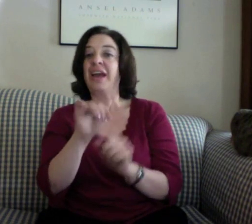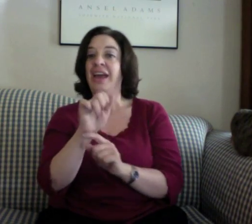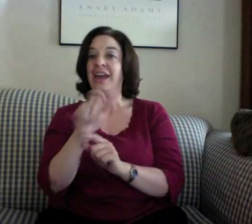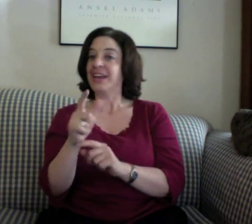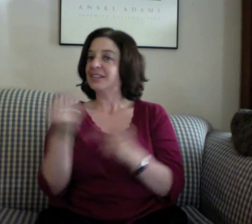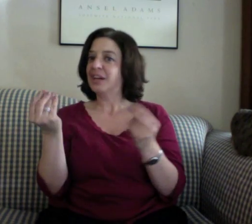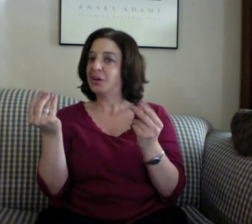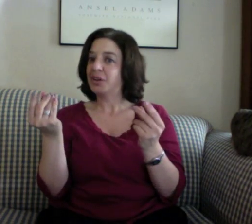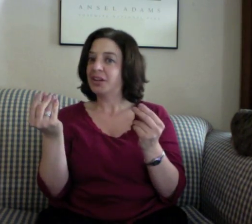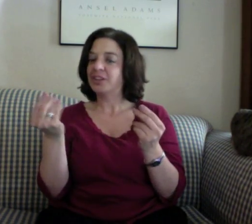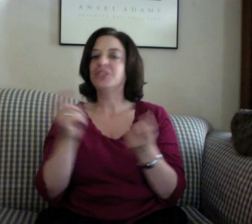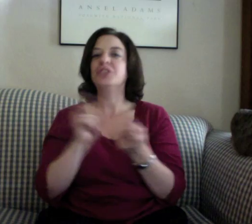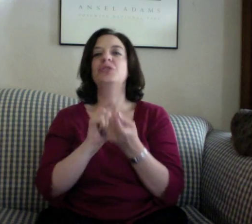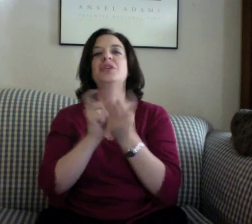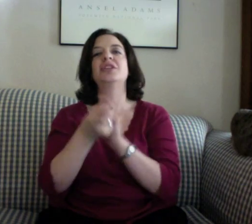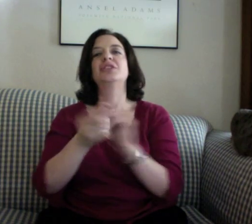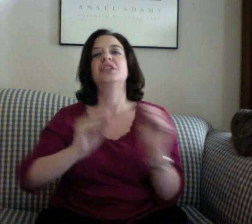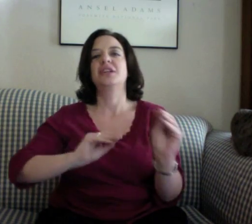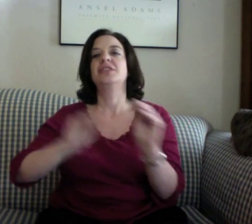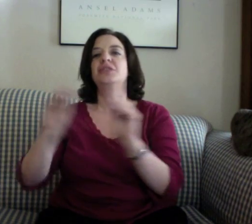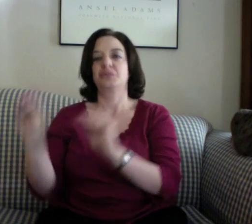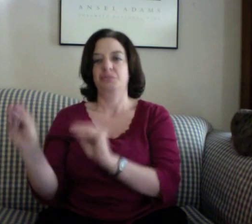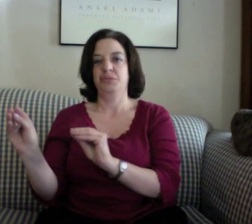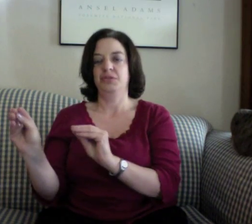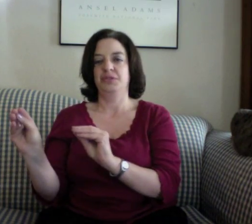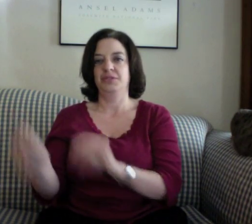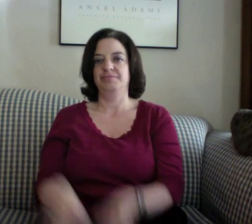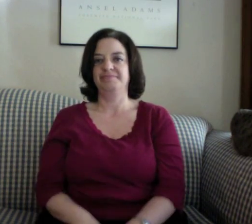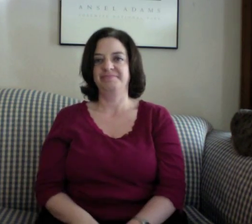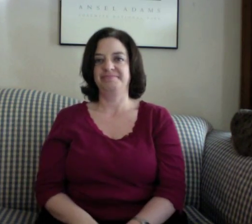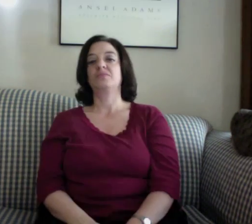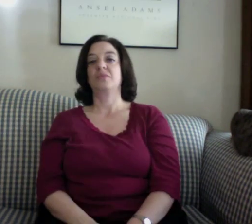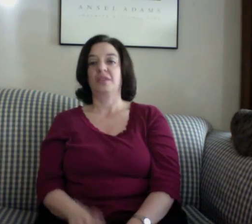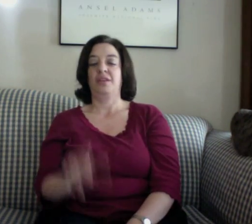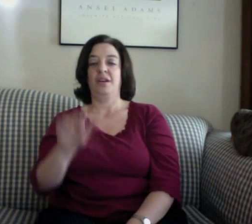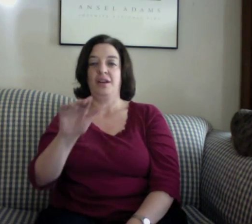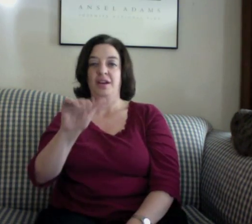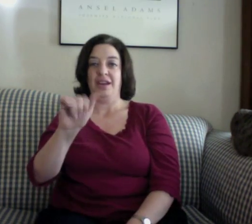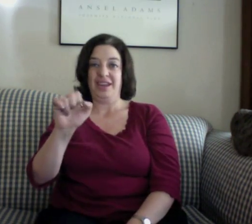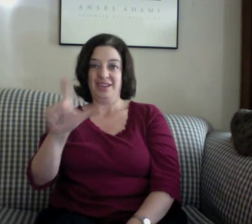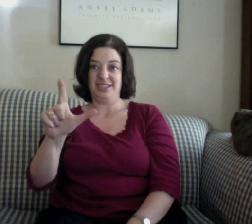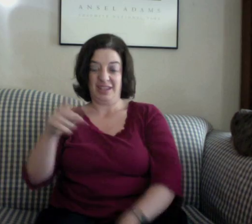and that changes the meaning of the word. In ASL, we change the movement.